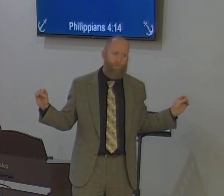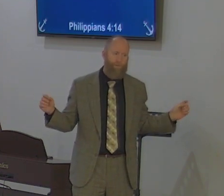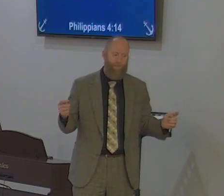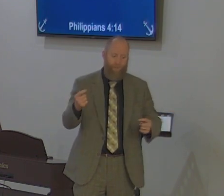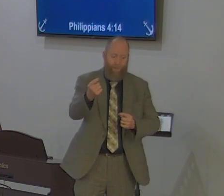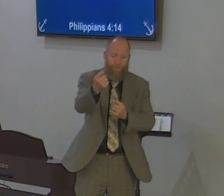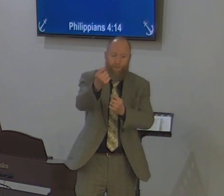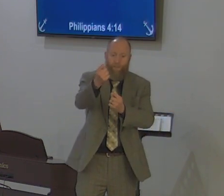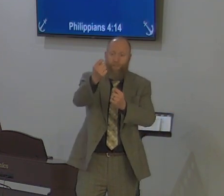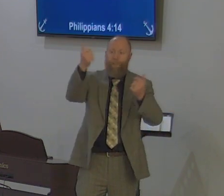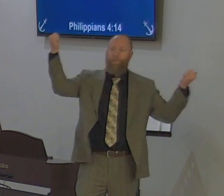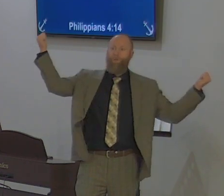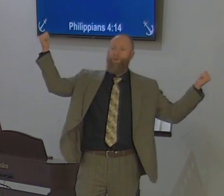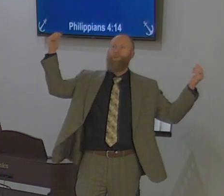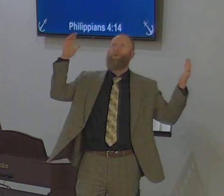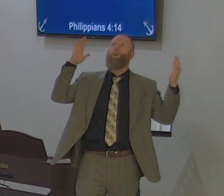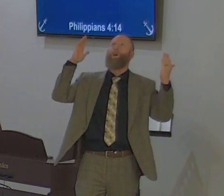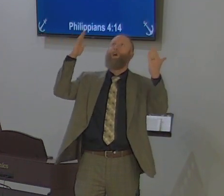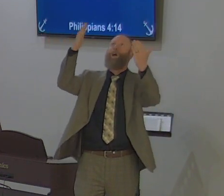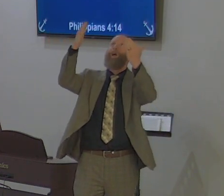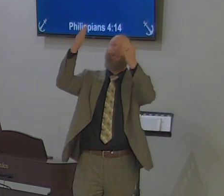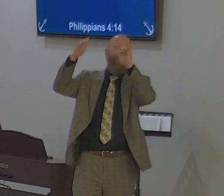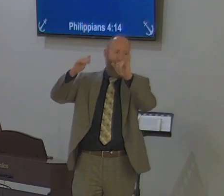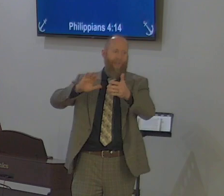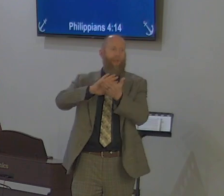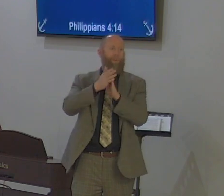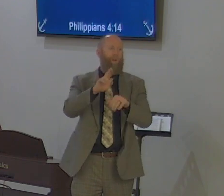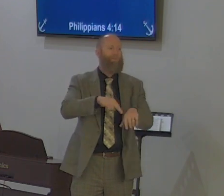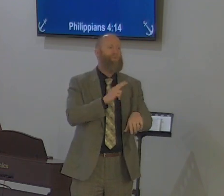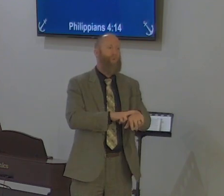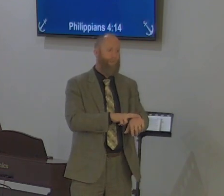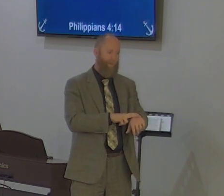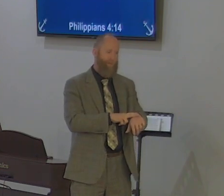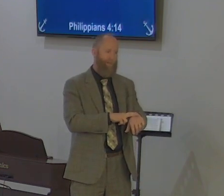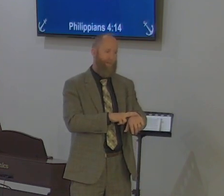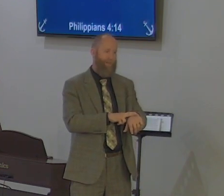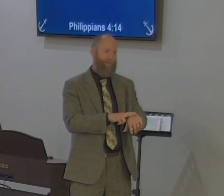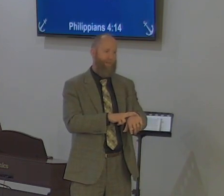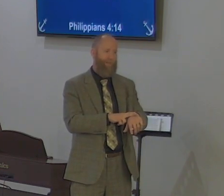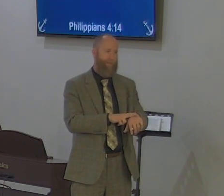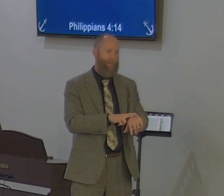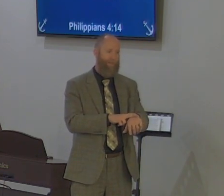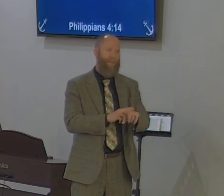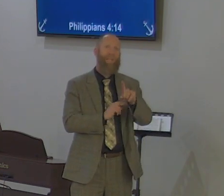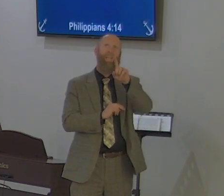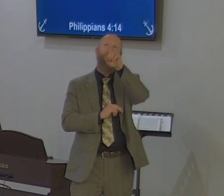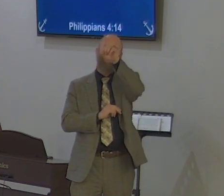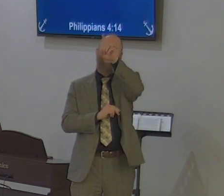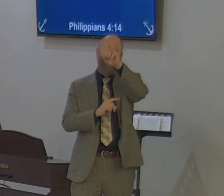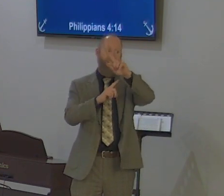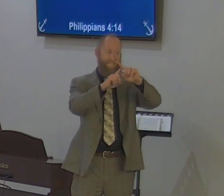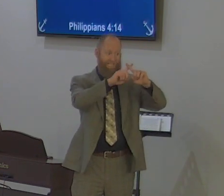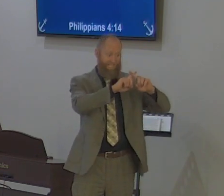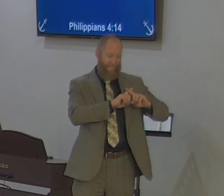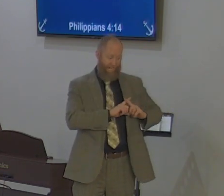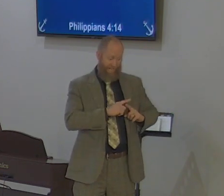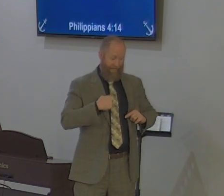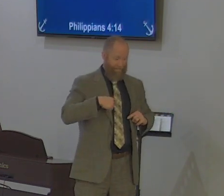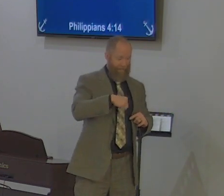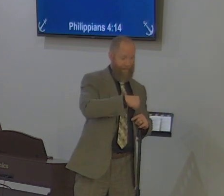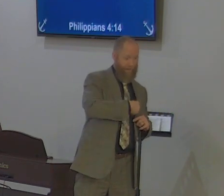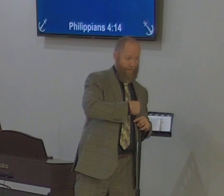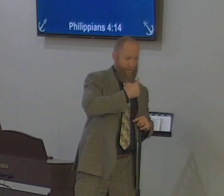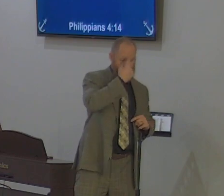normal. That's normal on God's terms. He saved us to serve him. And we